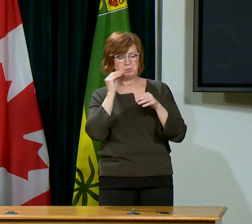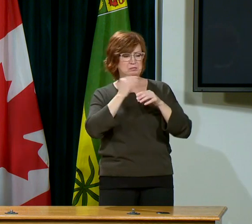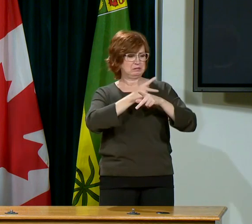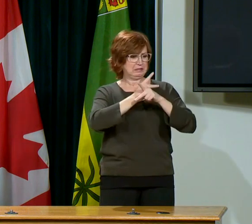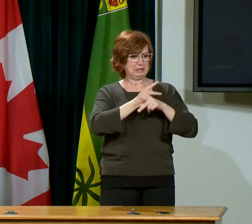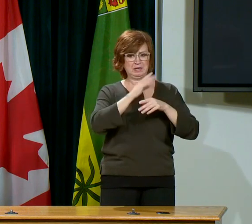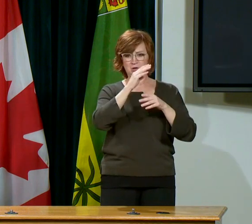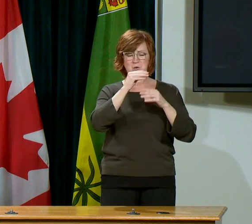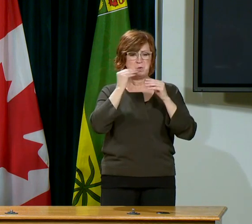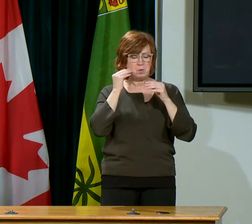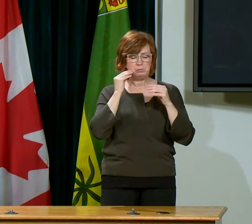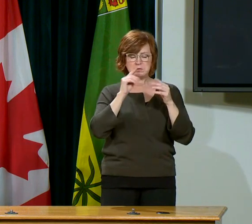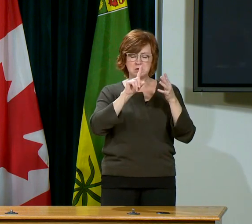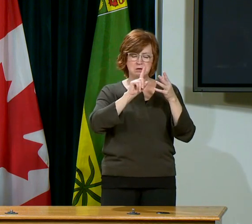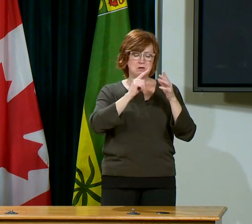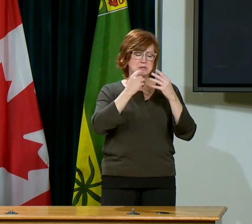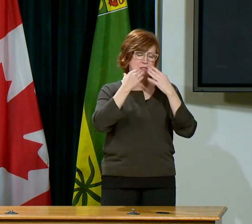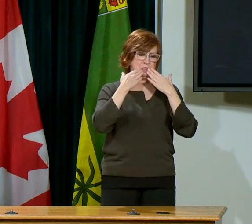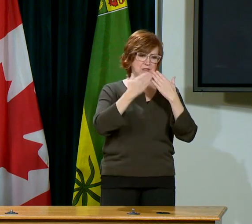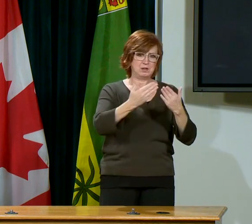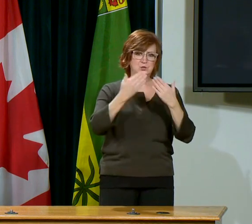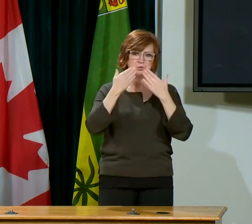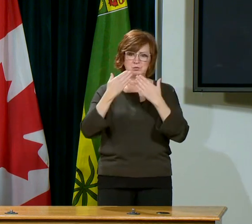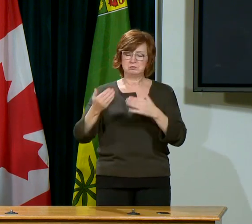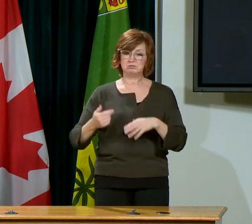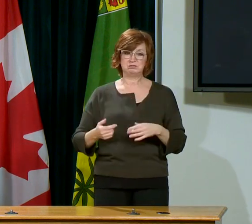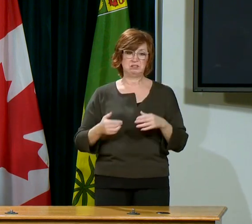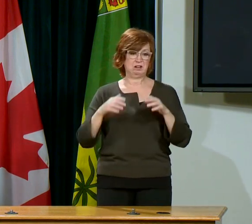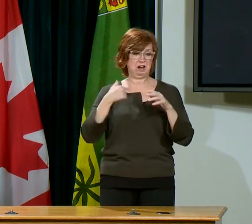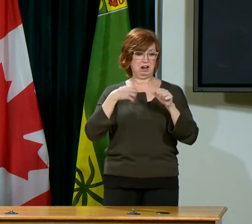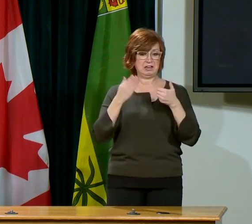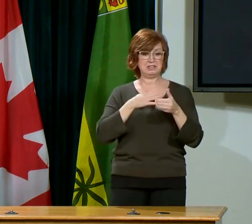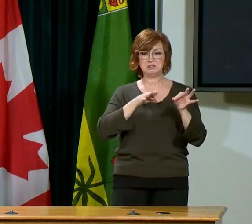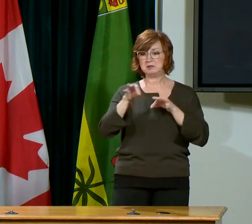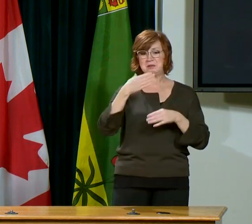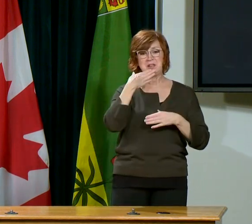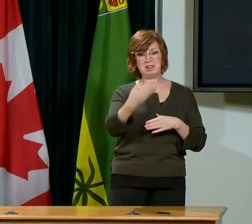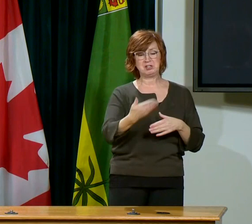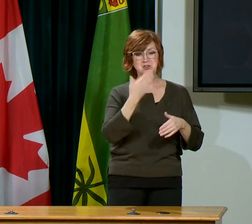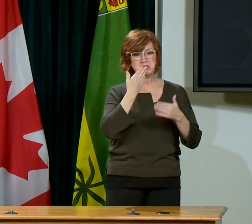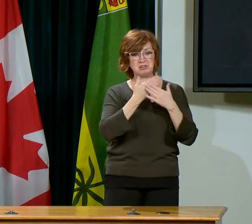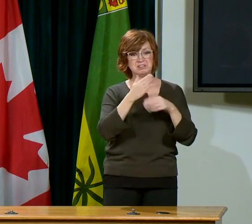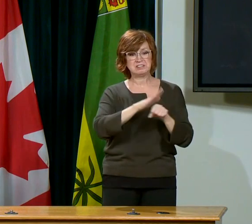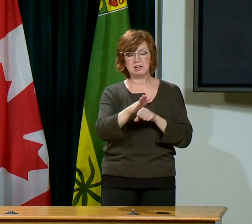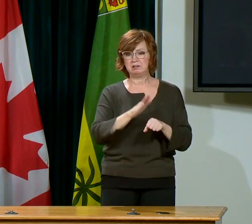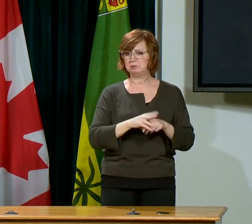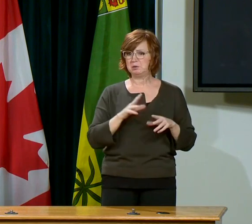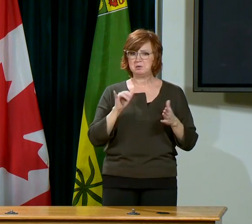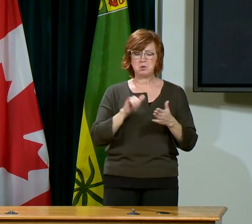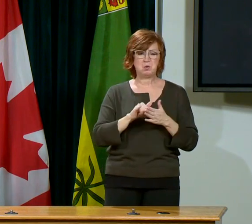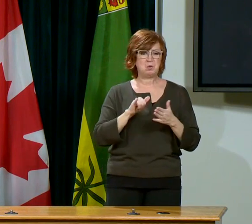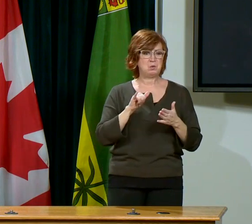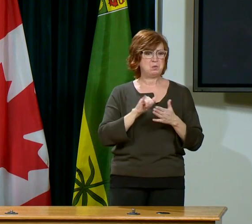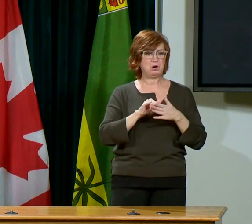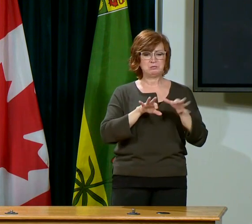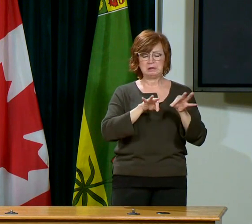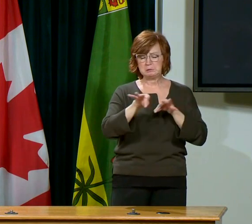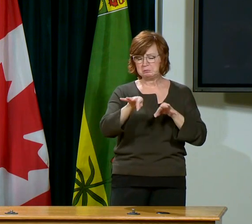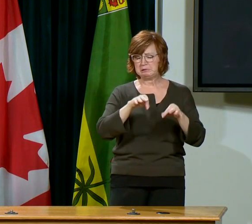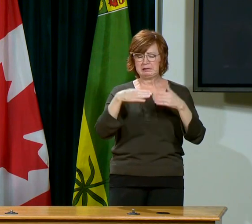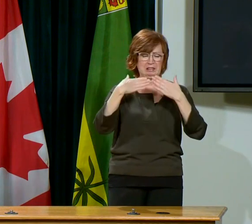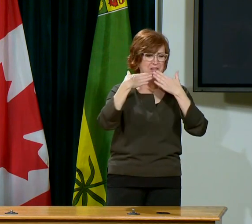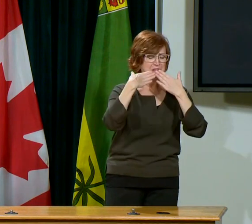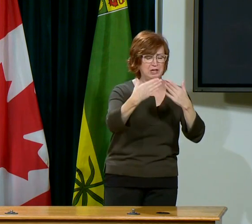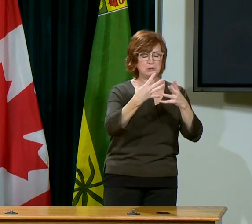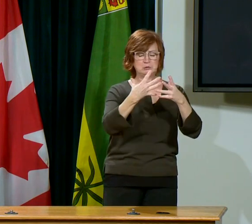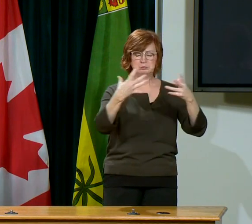my gratitude for what our healthcare workers are doing each and every day, but I also want to close by reminding members of the public that the key variable